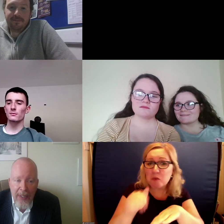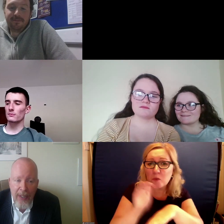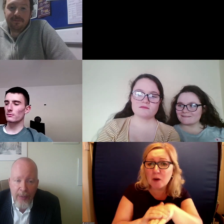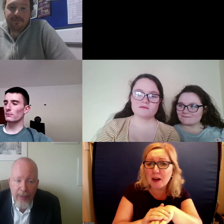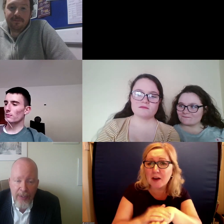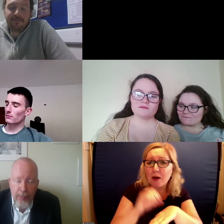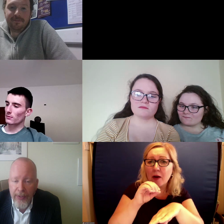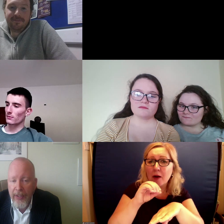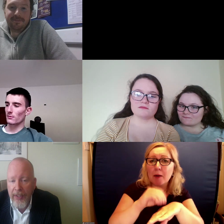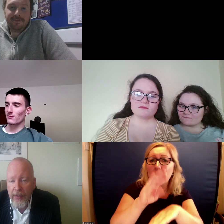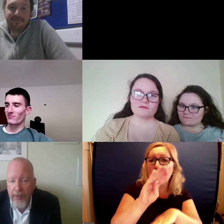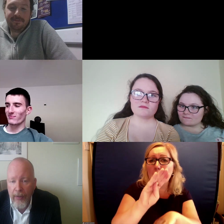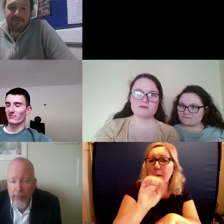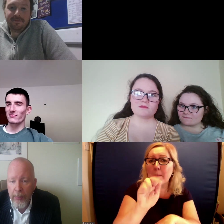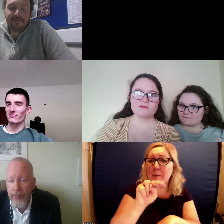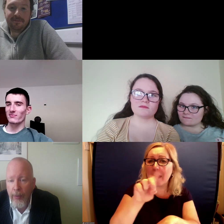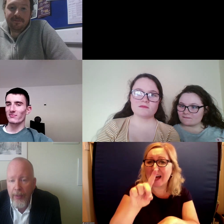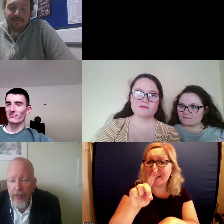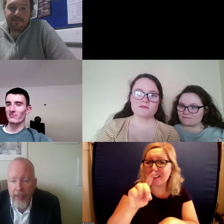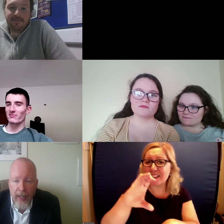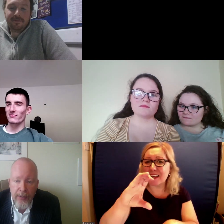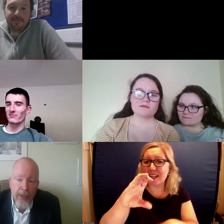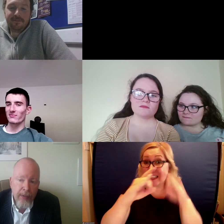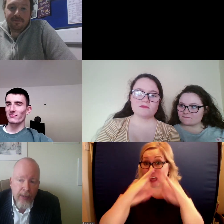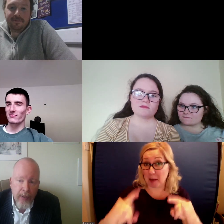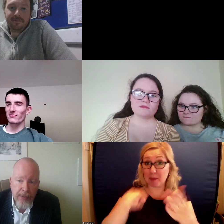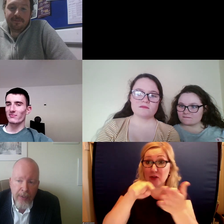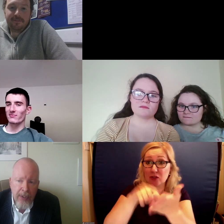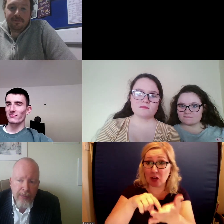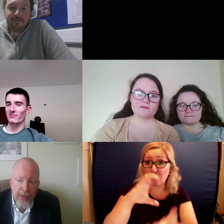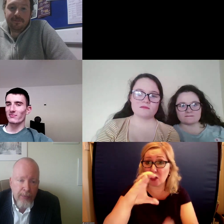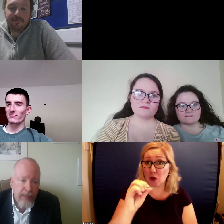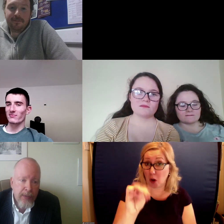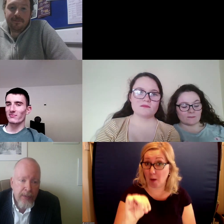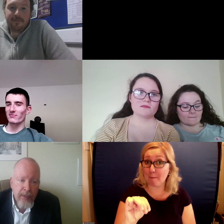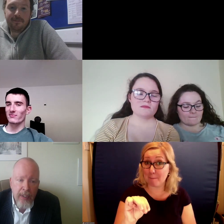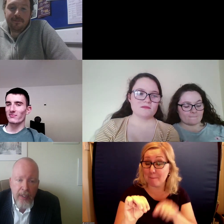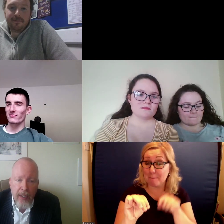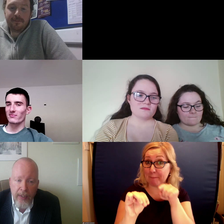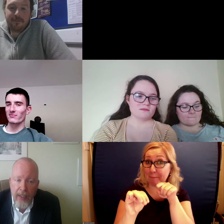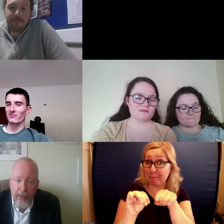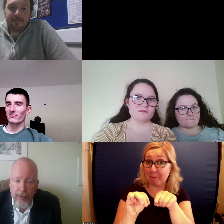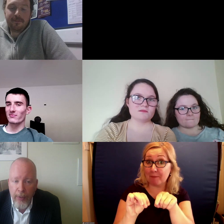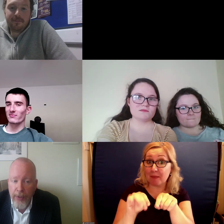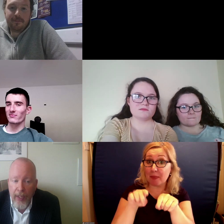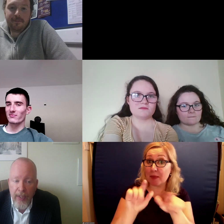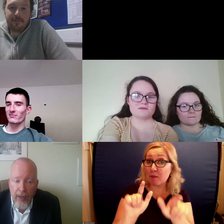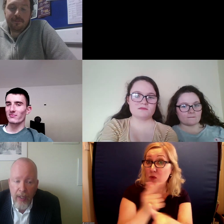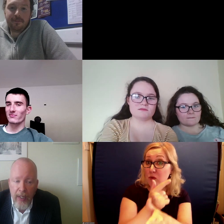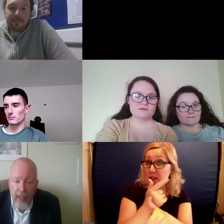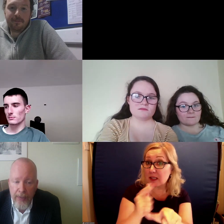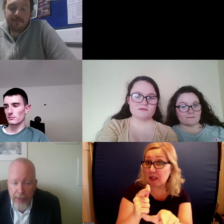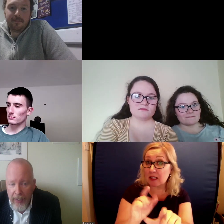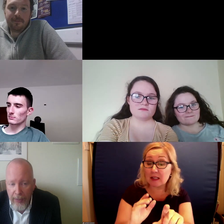there, it's a brilliant collection of songs, but it was recorded as a charity fundraiser for youth refugees in Ireland who are in direct